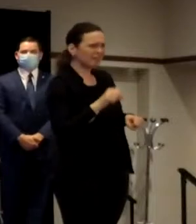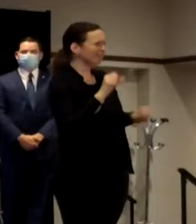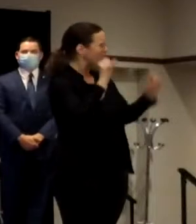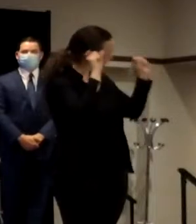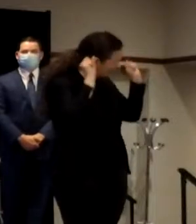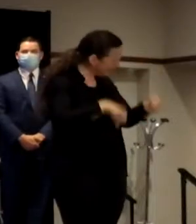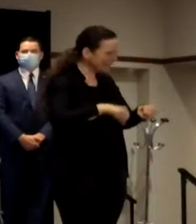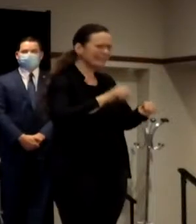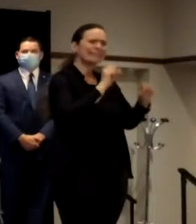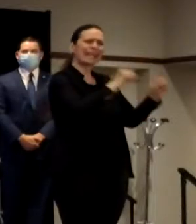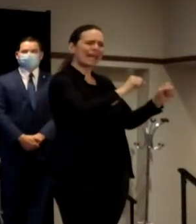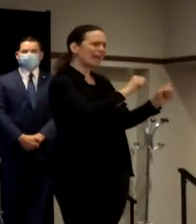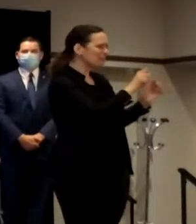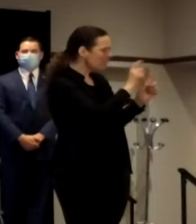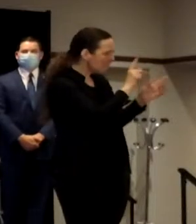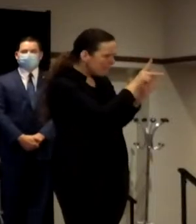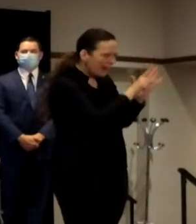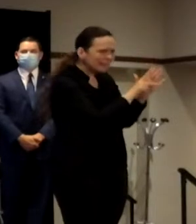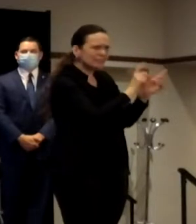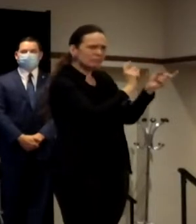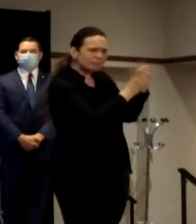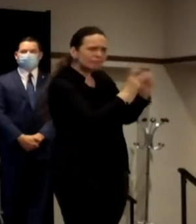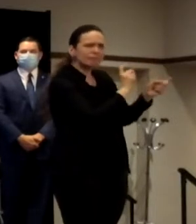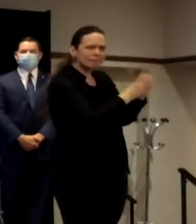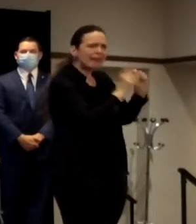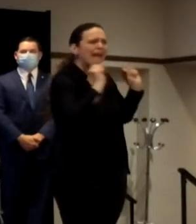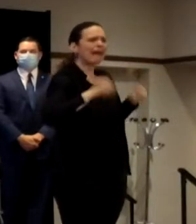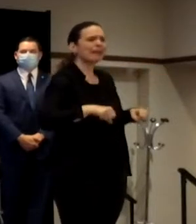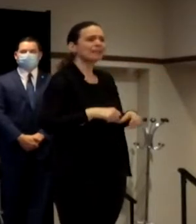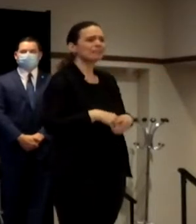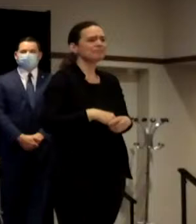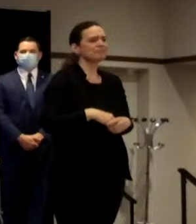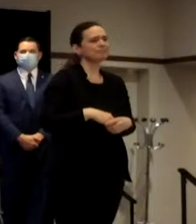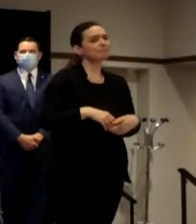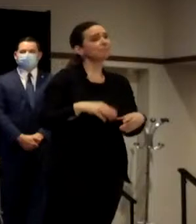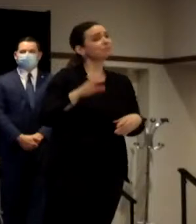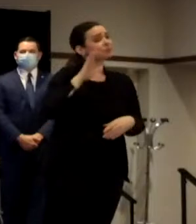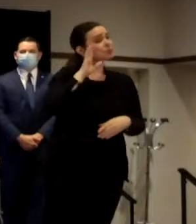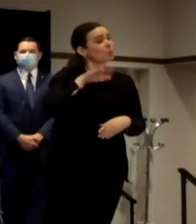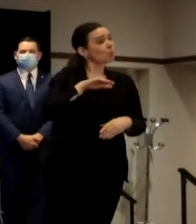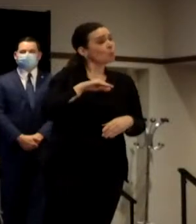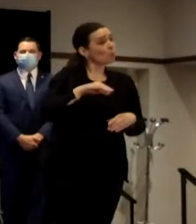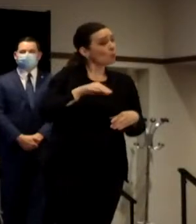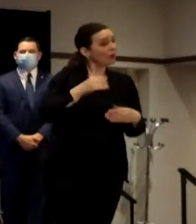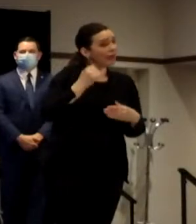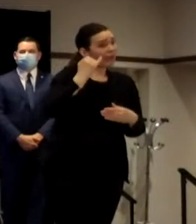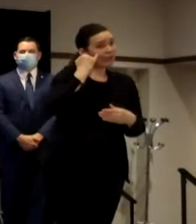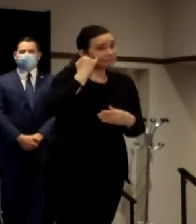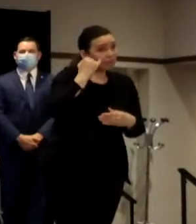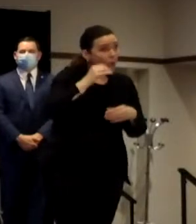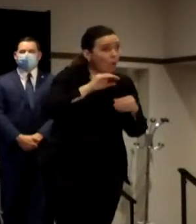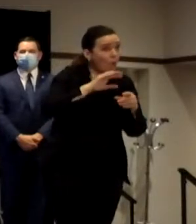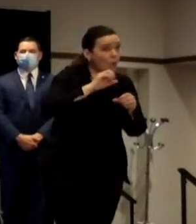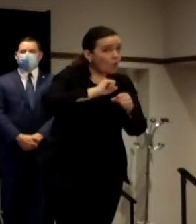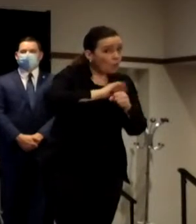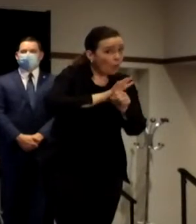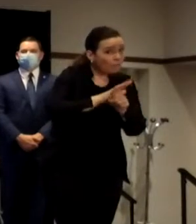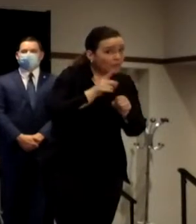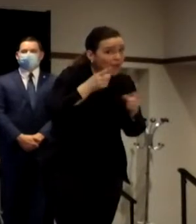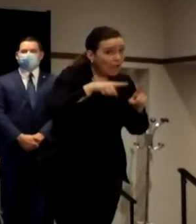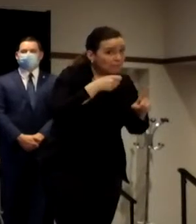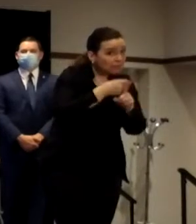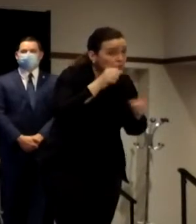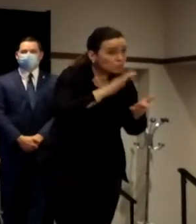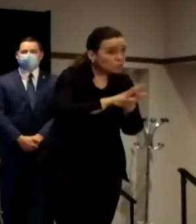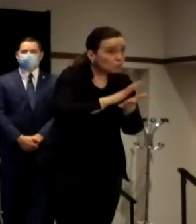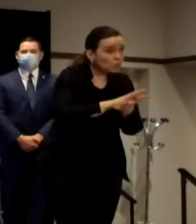school district or something, and there will be outbreak, there will be cases in the school. So one of those conversations I have with the superintendent, there will